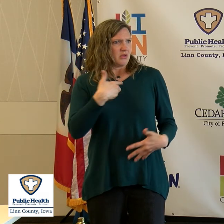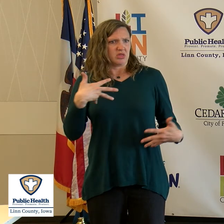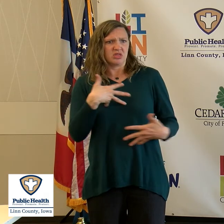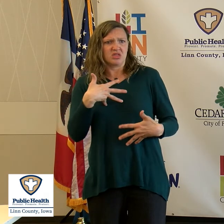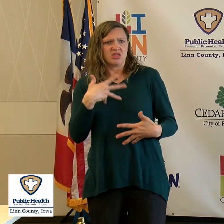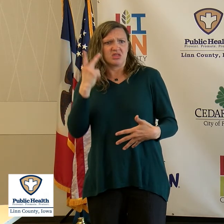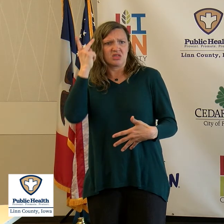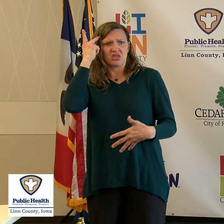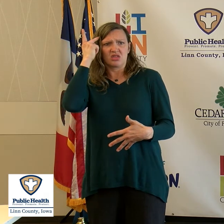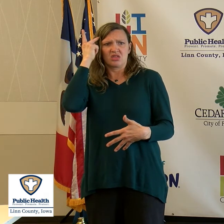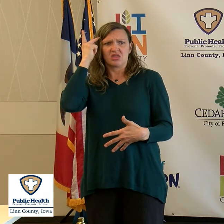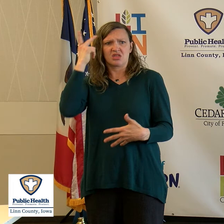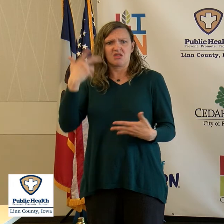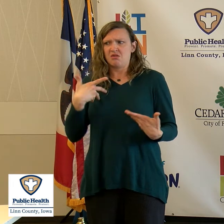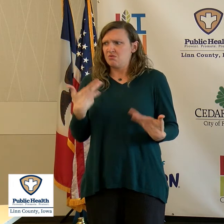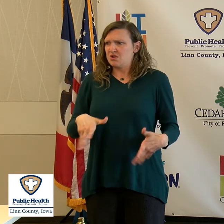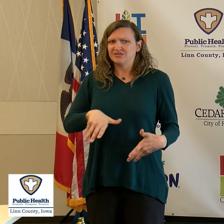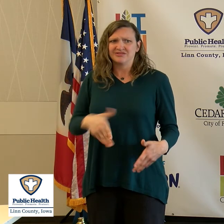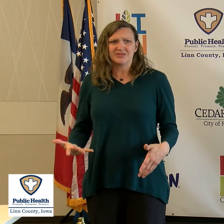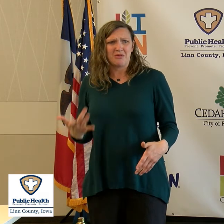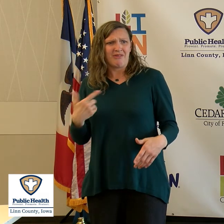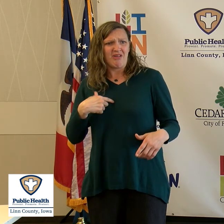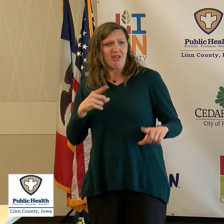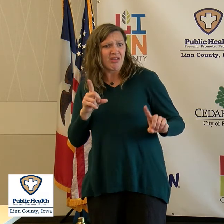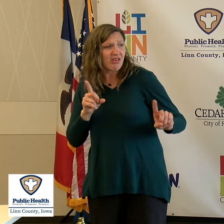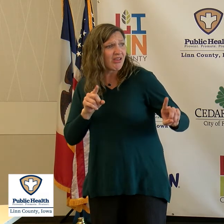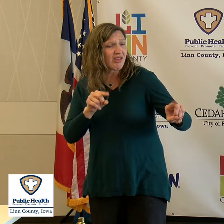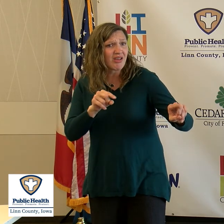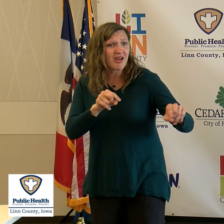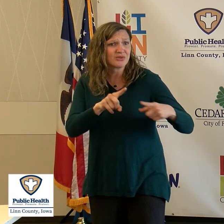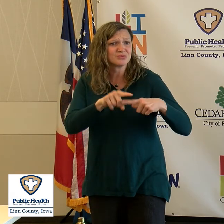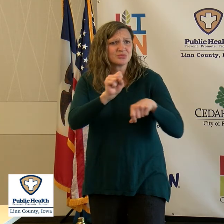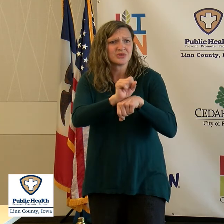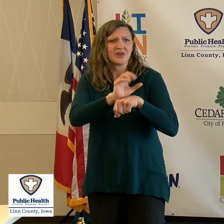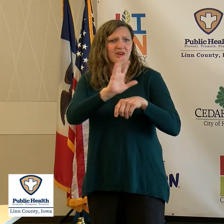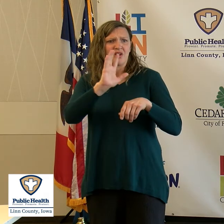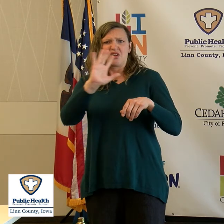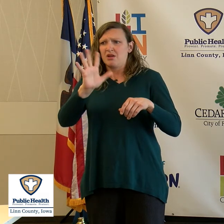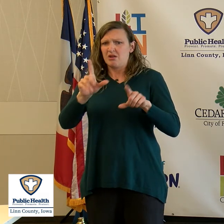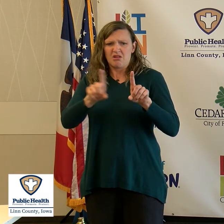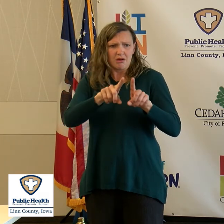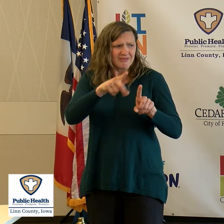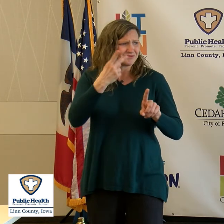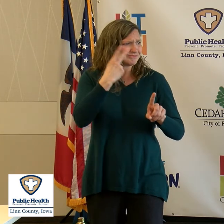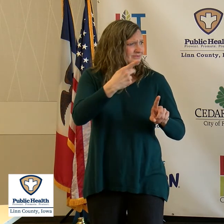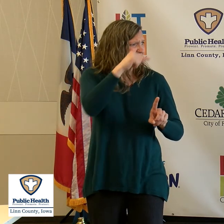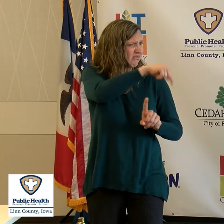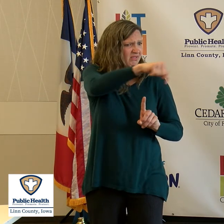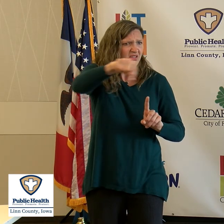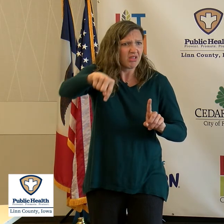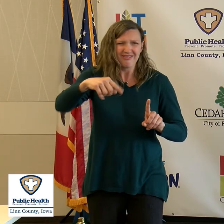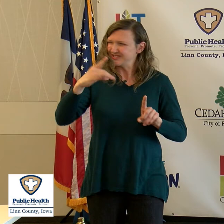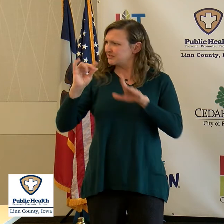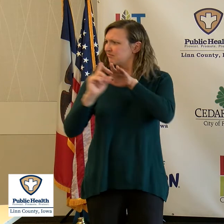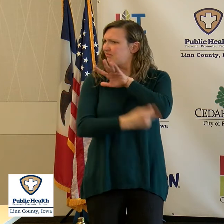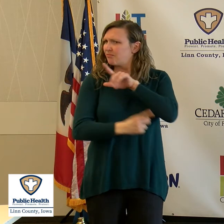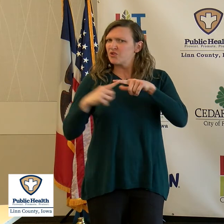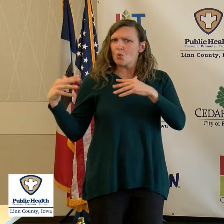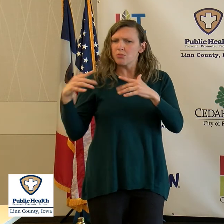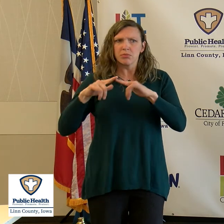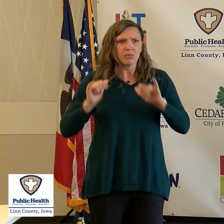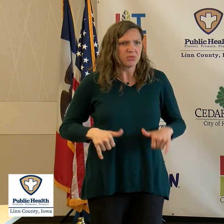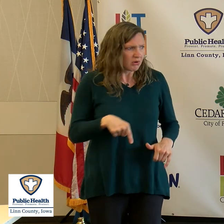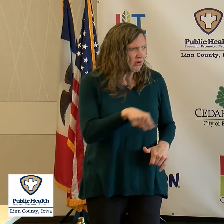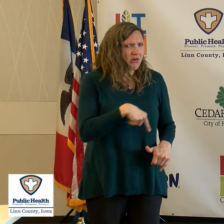work. We work so closely together, and people were getting sick. So yesterday I quit my job. I am